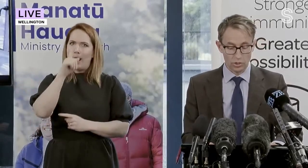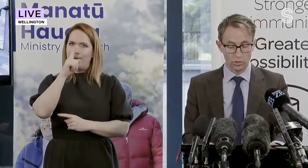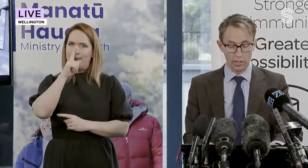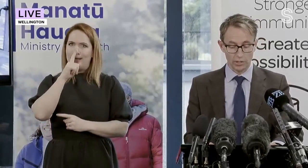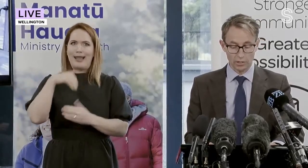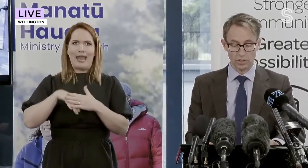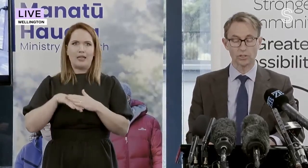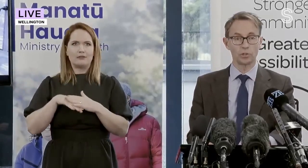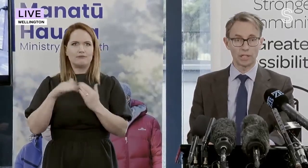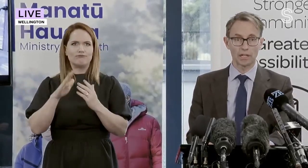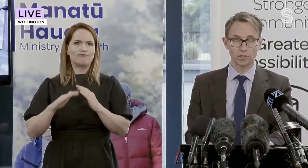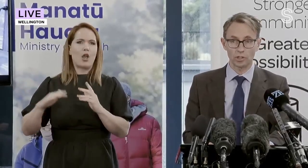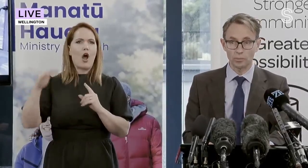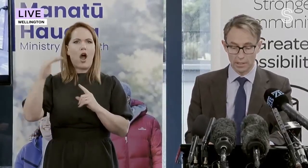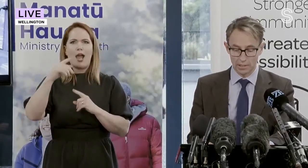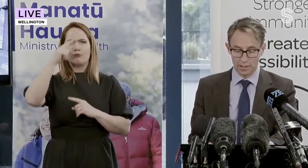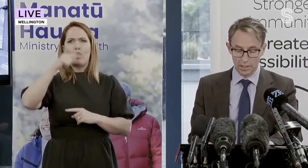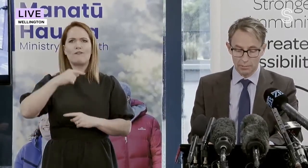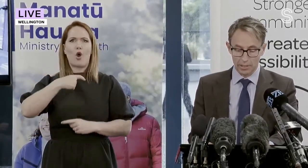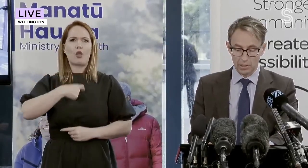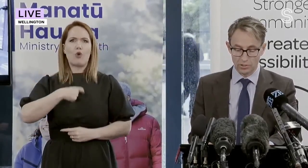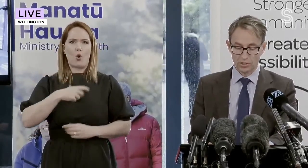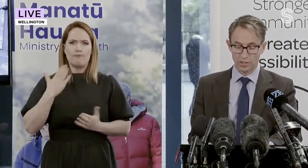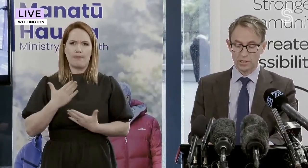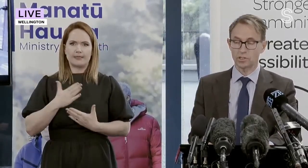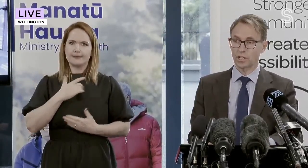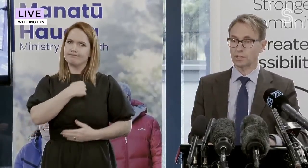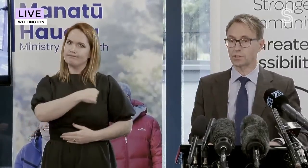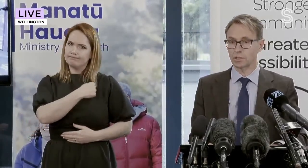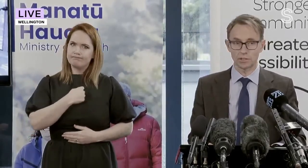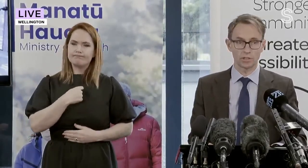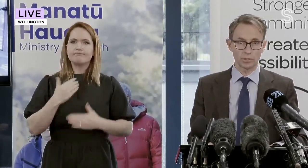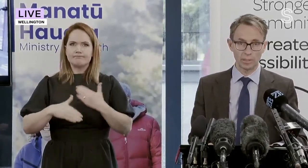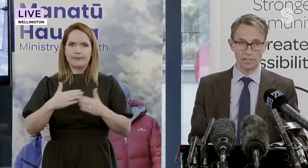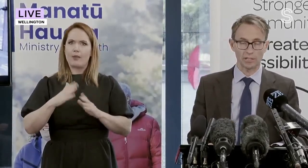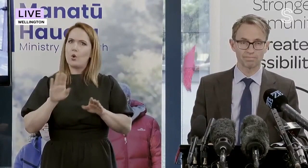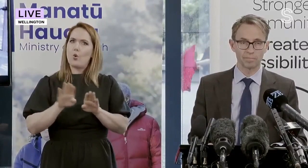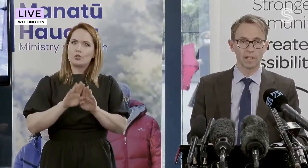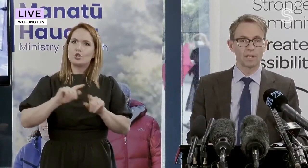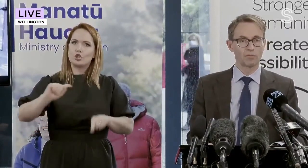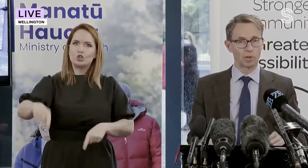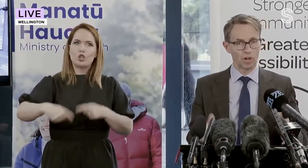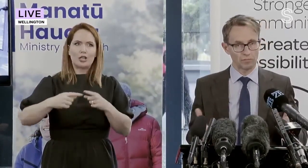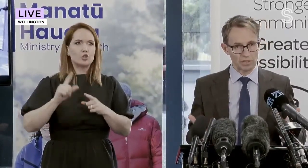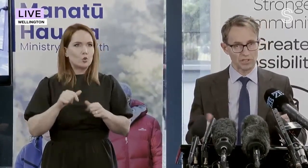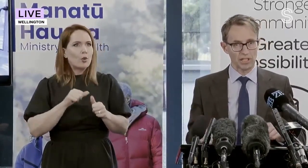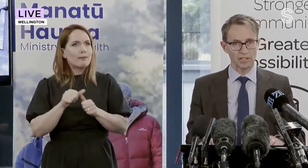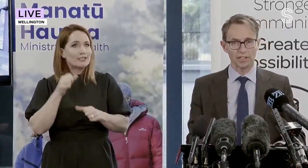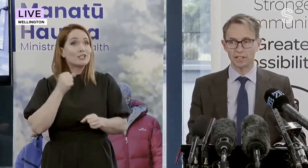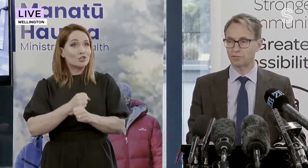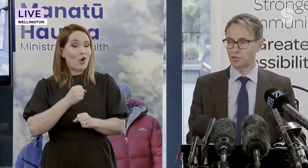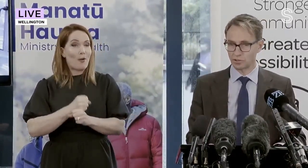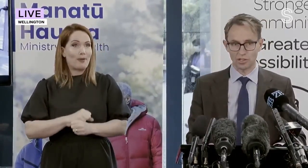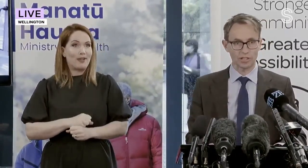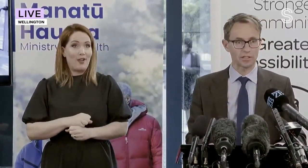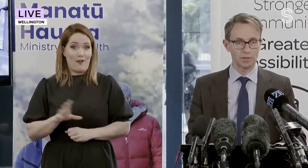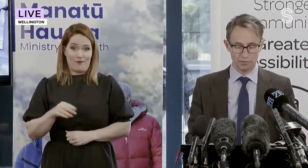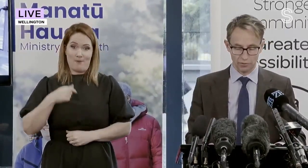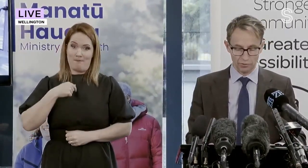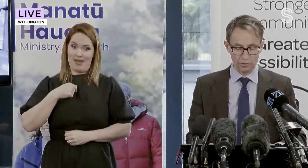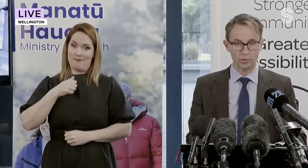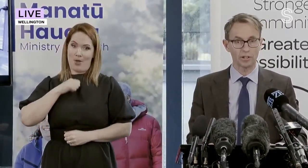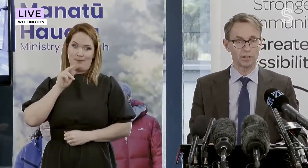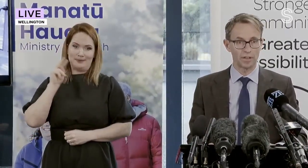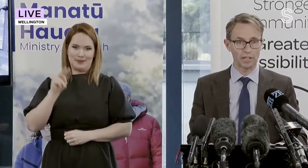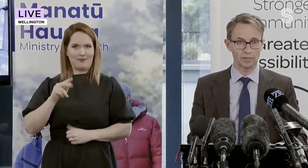to ensure we are not just doing our job, but constantly challenged to do it better. From where I've been standing, it feels like you